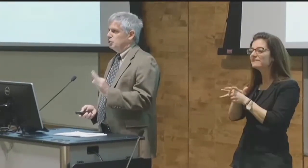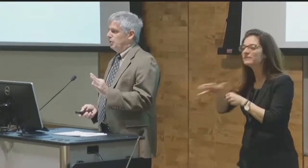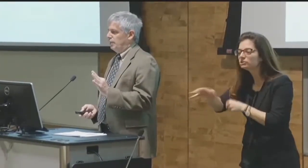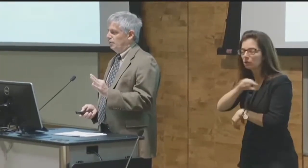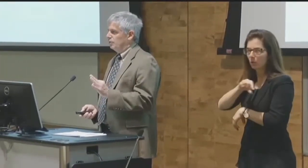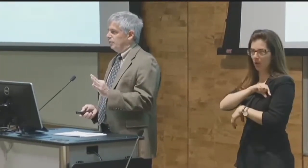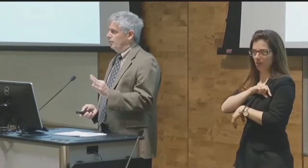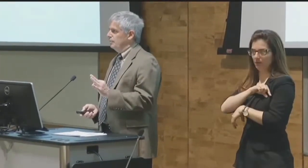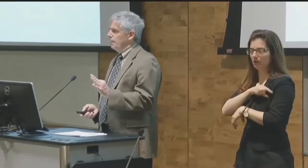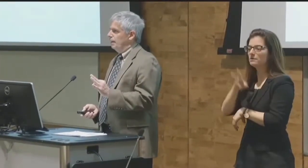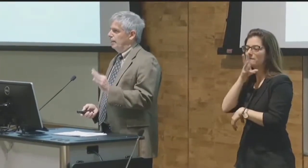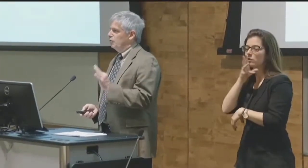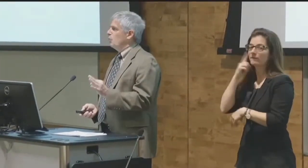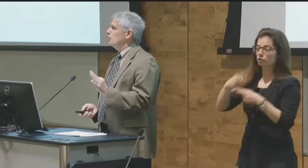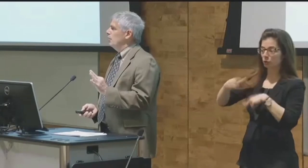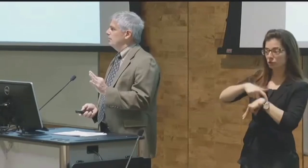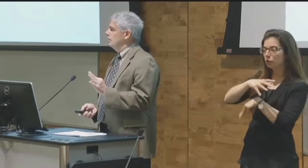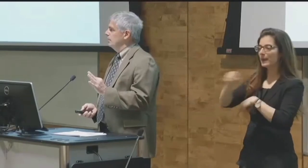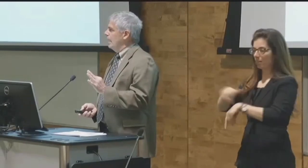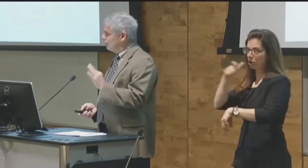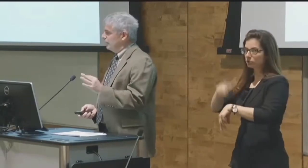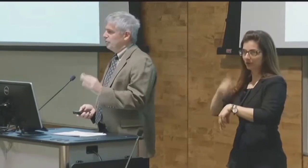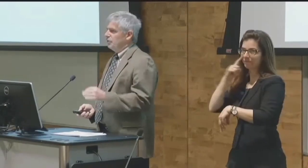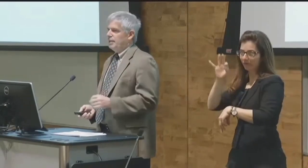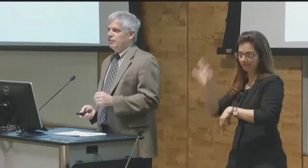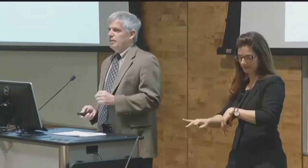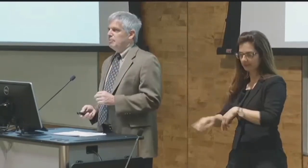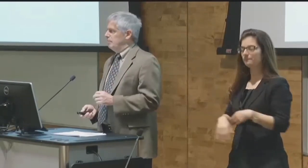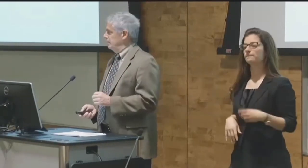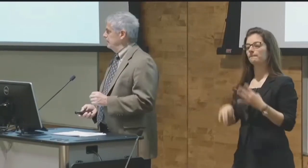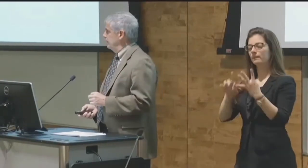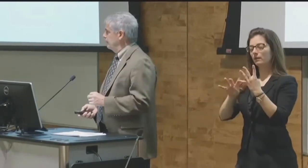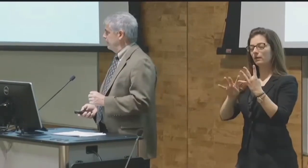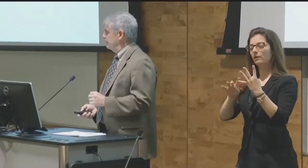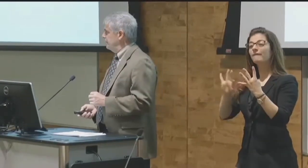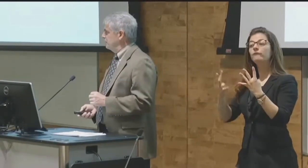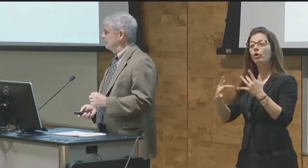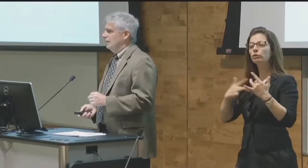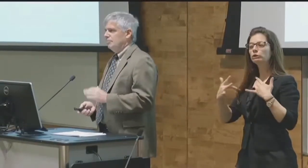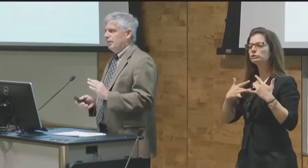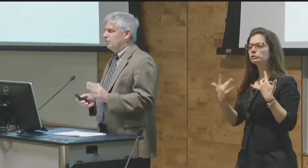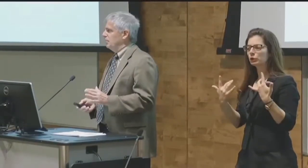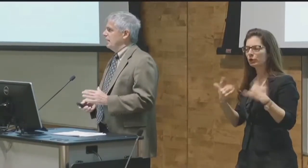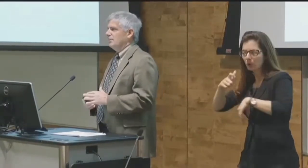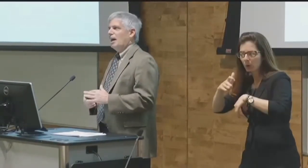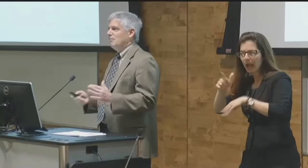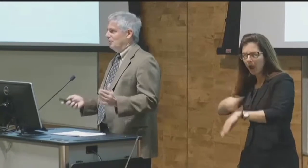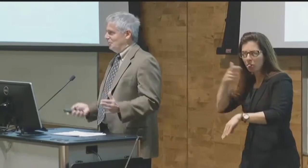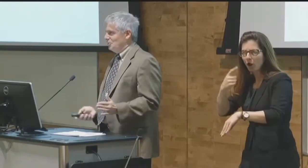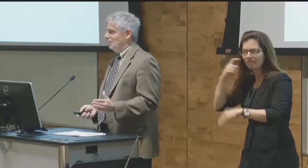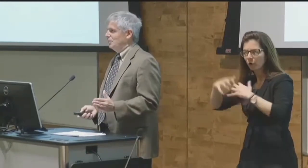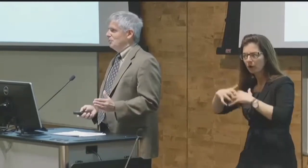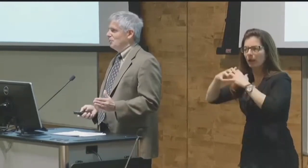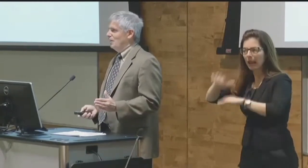Flint short and long term. And the fourth was how quickly it was going to take us to implement the recommendation, because Flint has a lot of